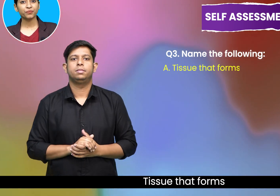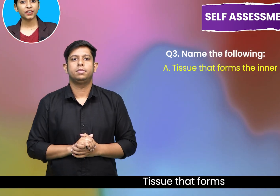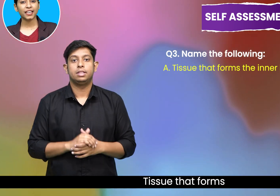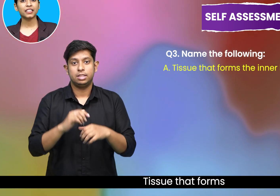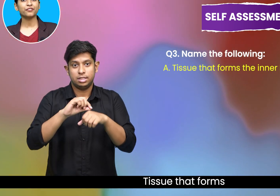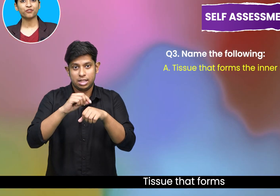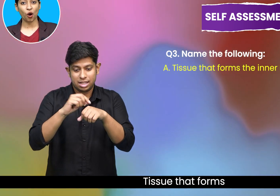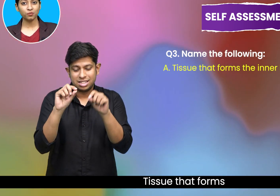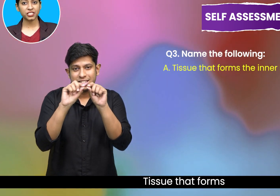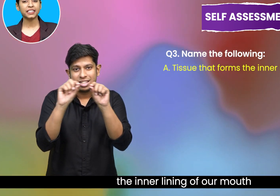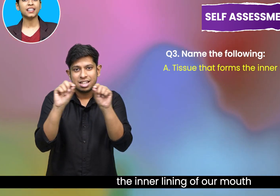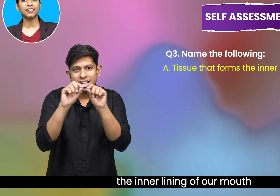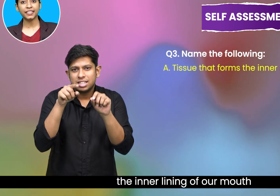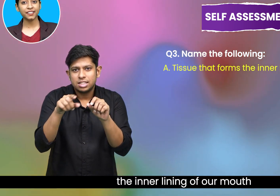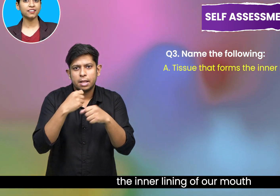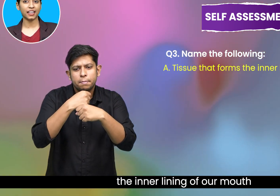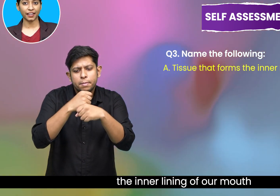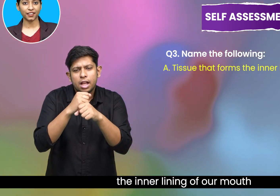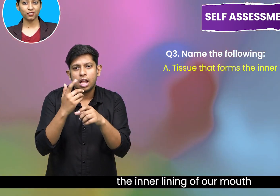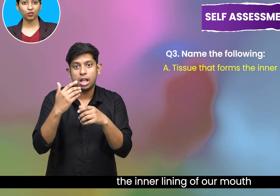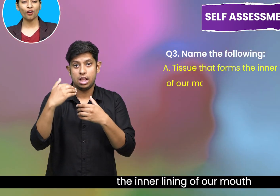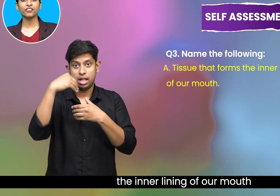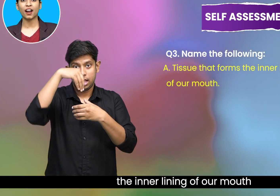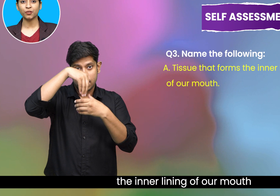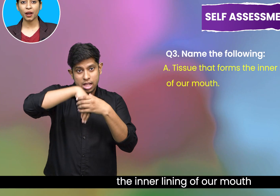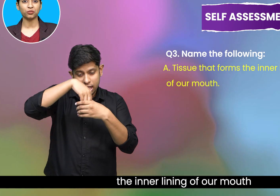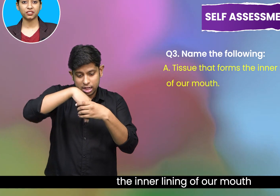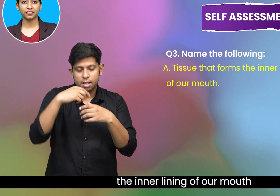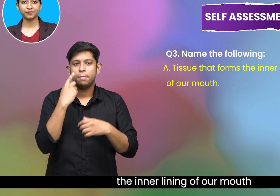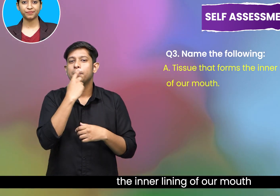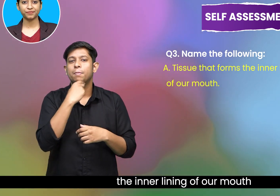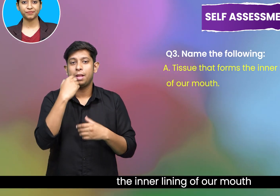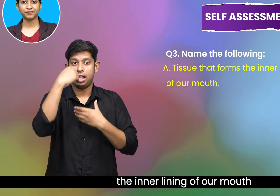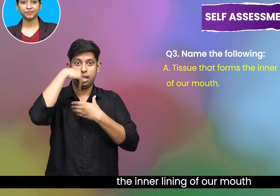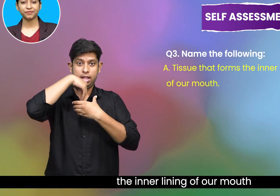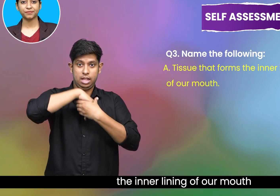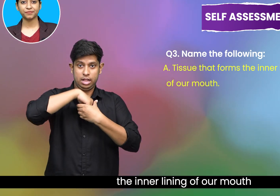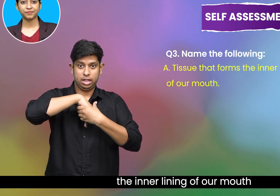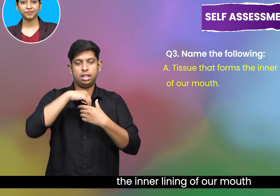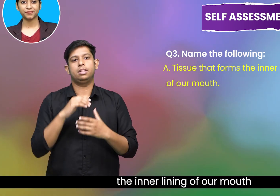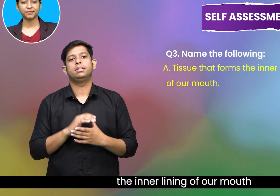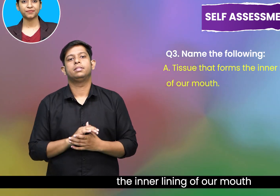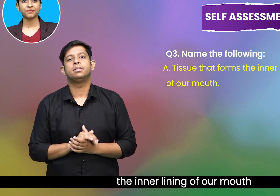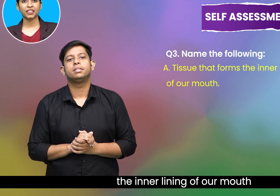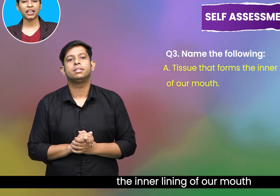Tissue that forms the inner lining of our mouth.